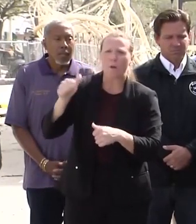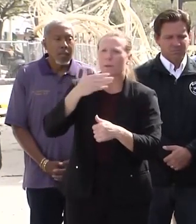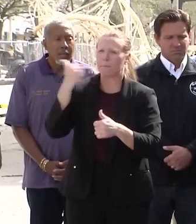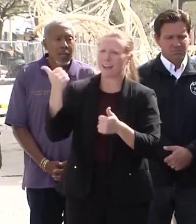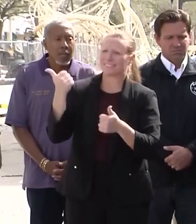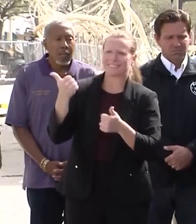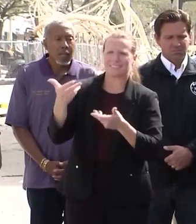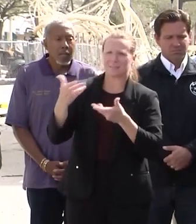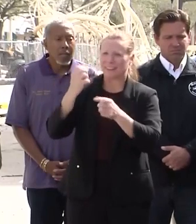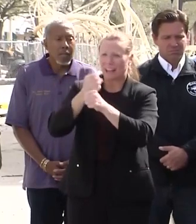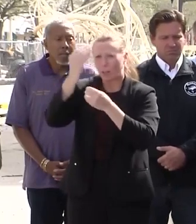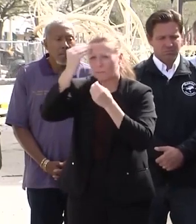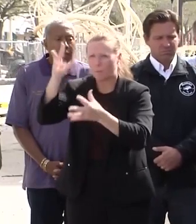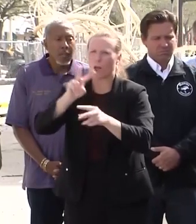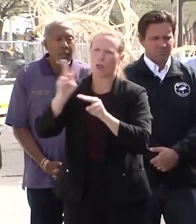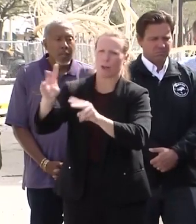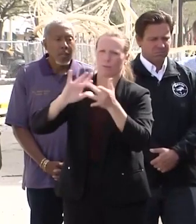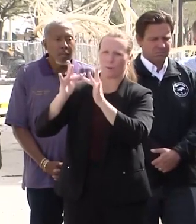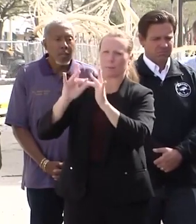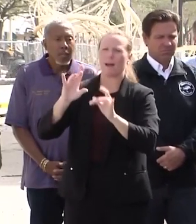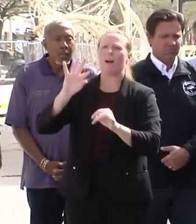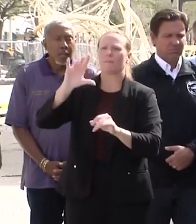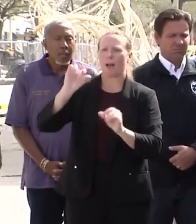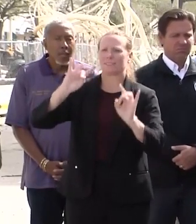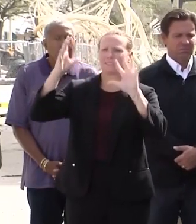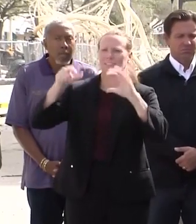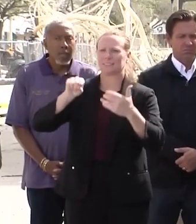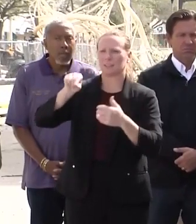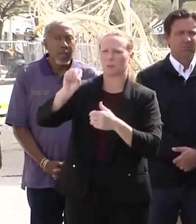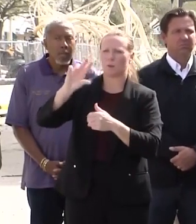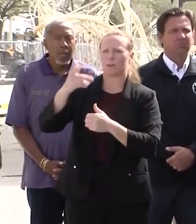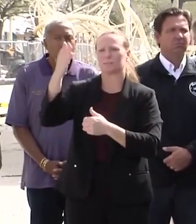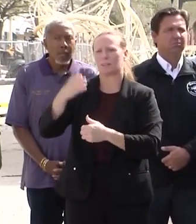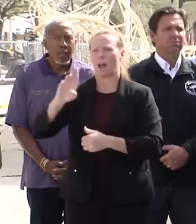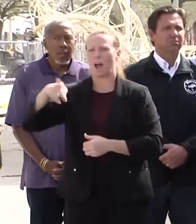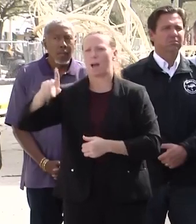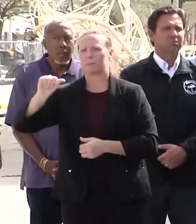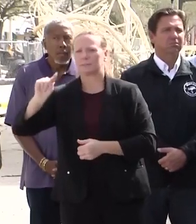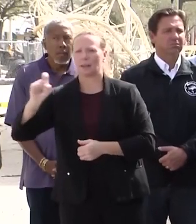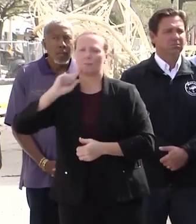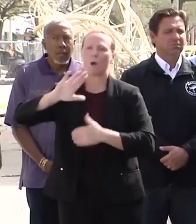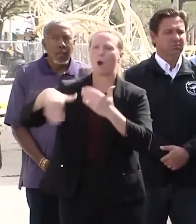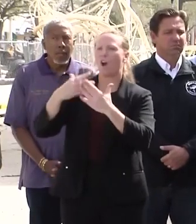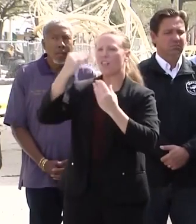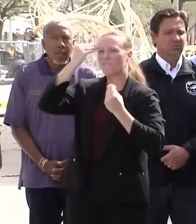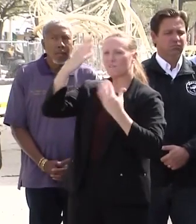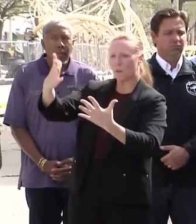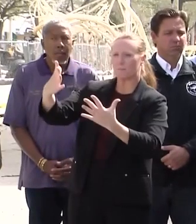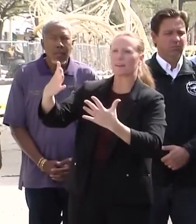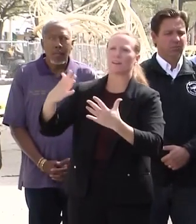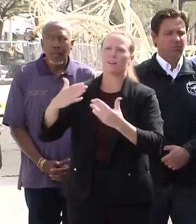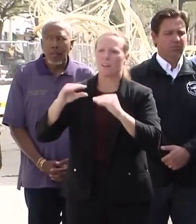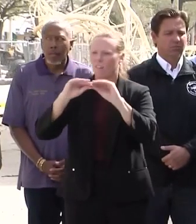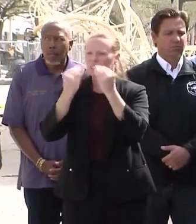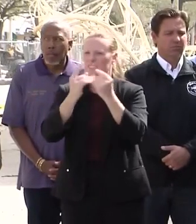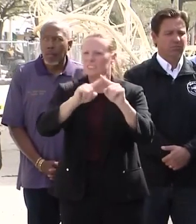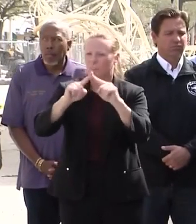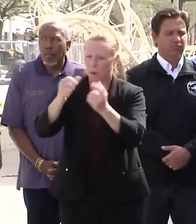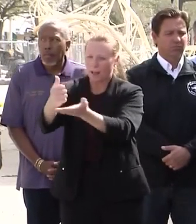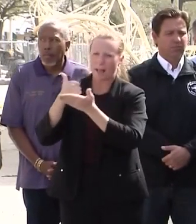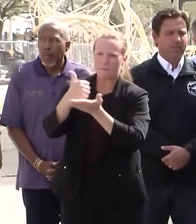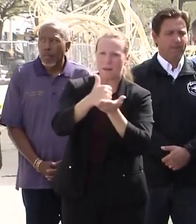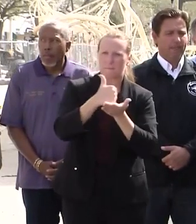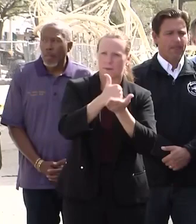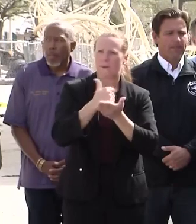is at floridadisaster.org/updates for all the information on other organizations helping us out. And then for the